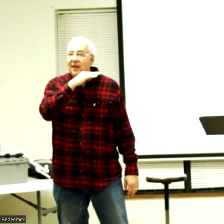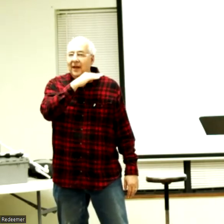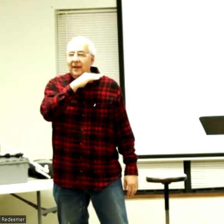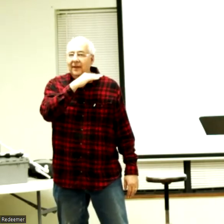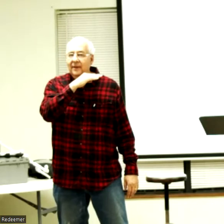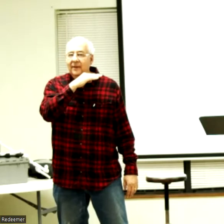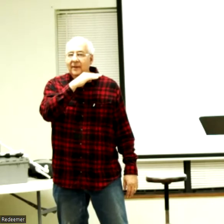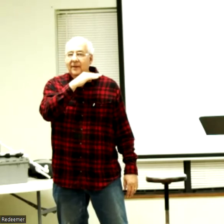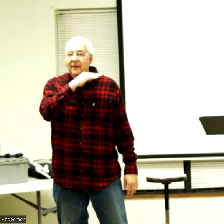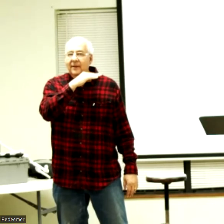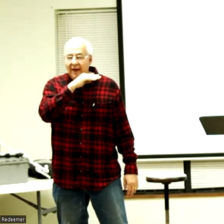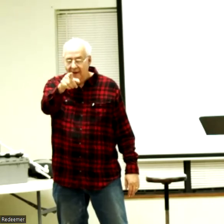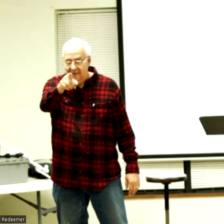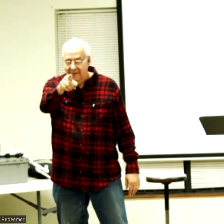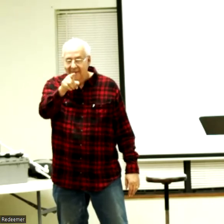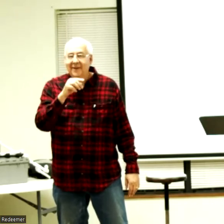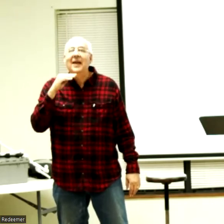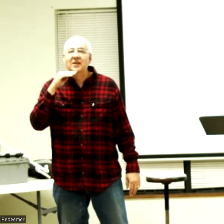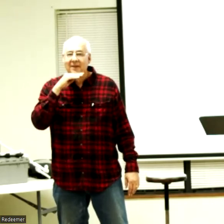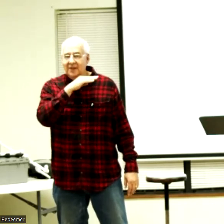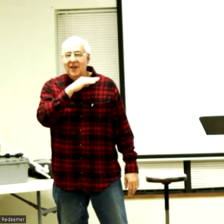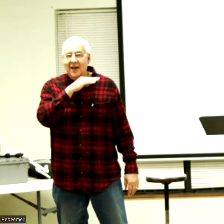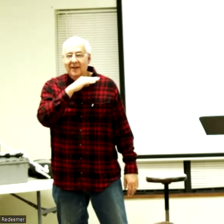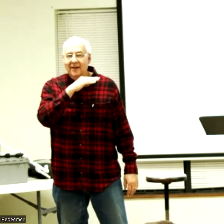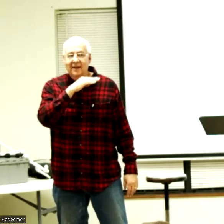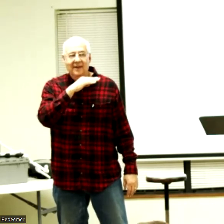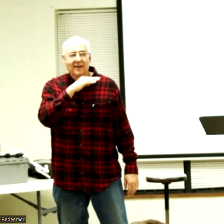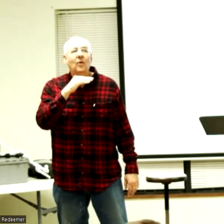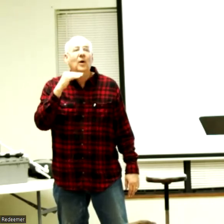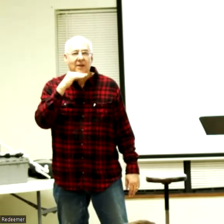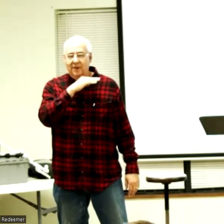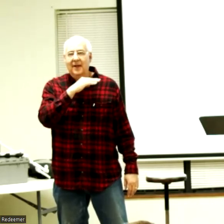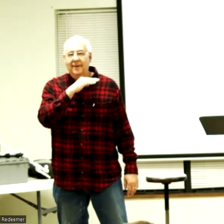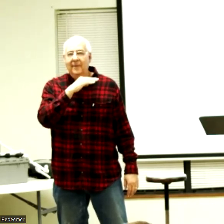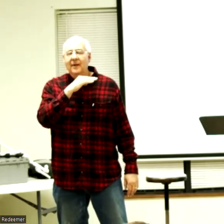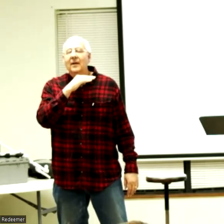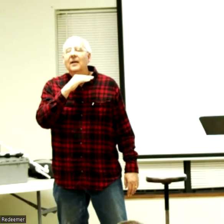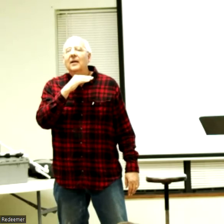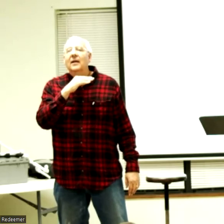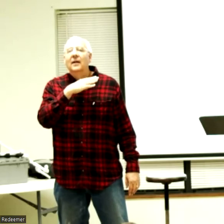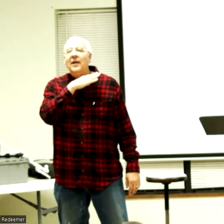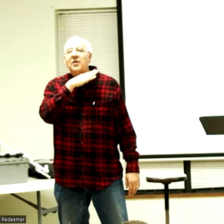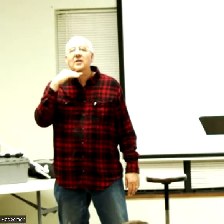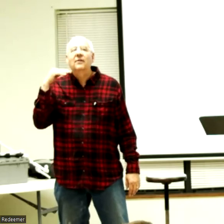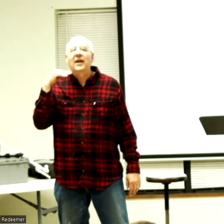lie. There. That's lie. Once lie. This is fed